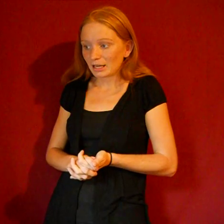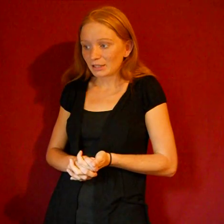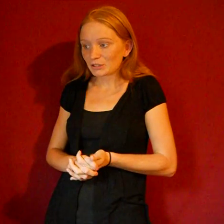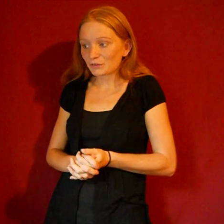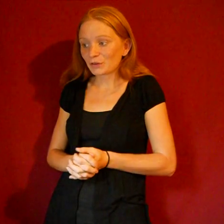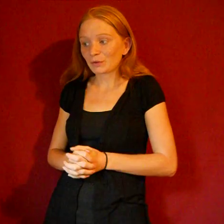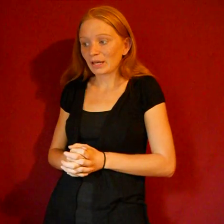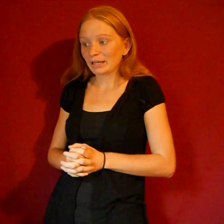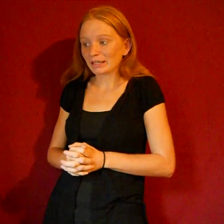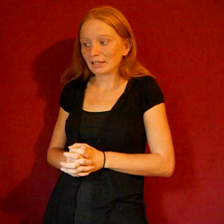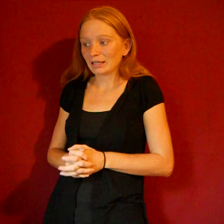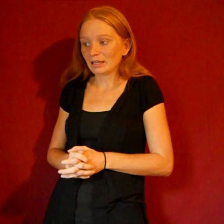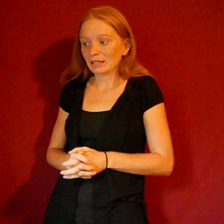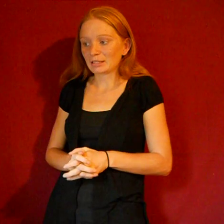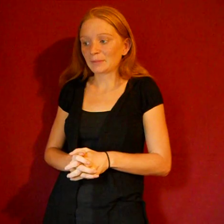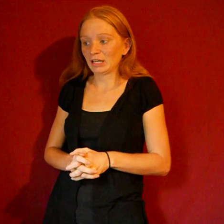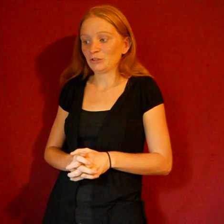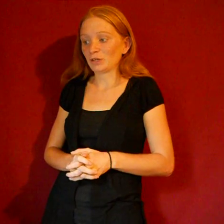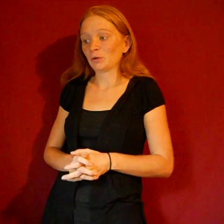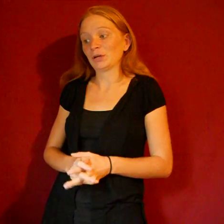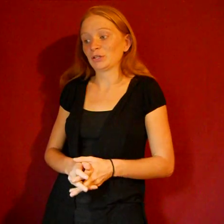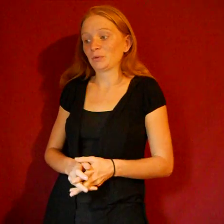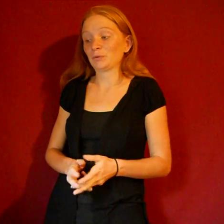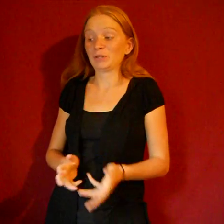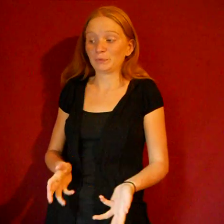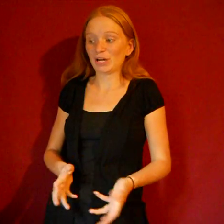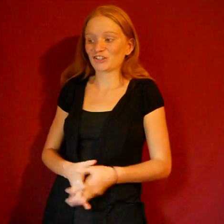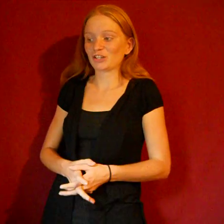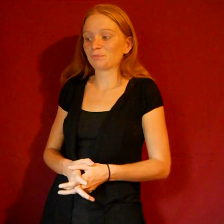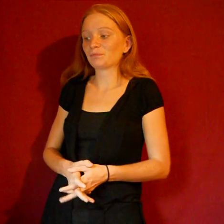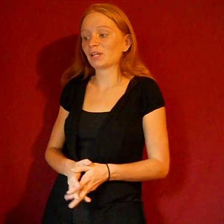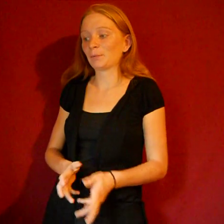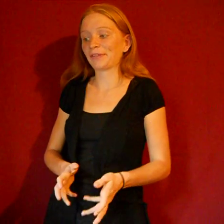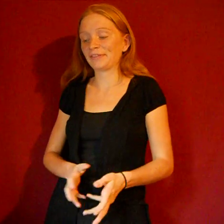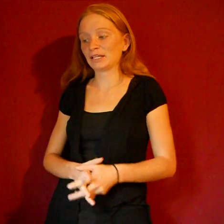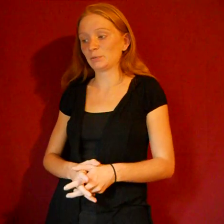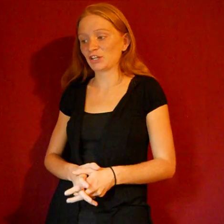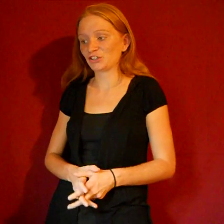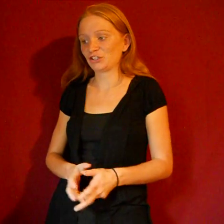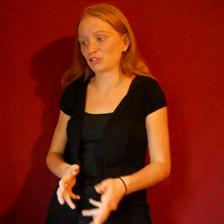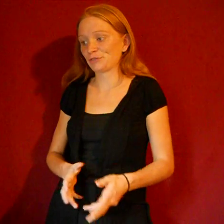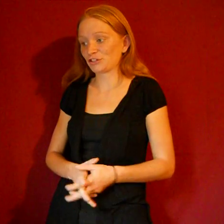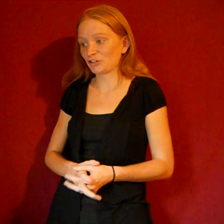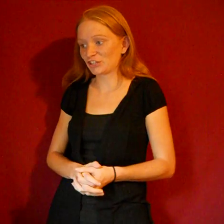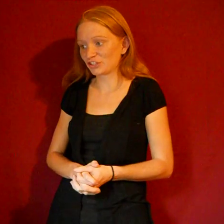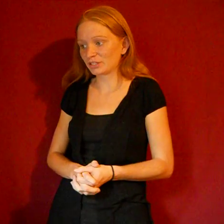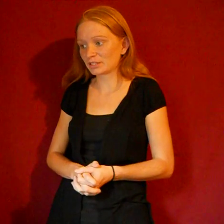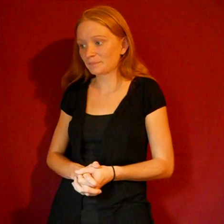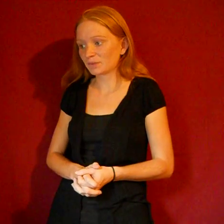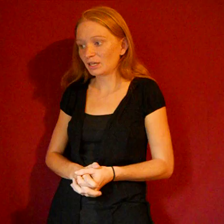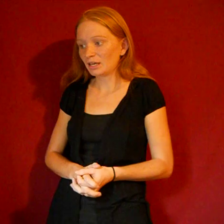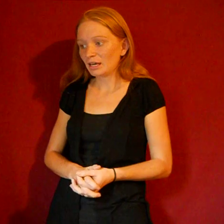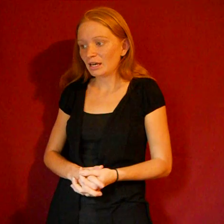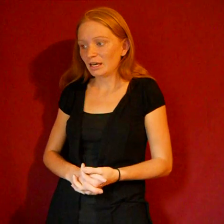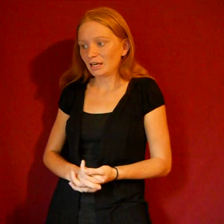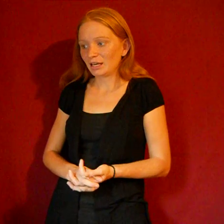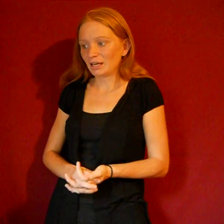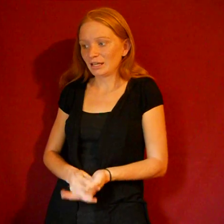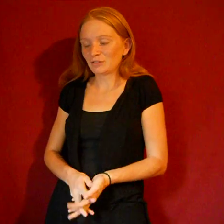I just feel like something I struggle with would be depression, and within that depression is just frustration. I just feel